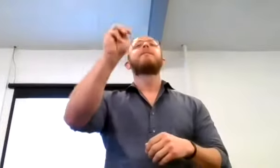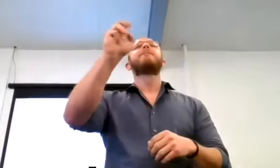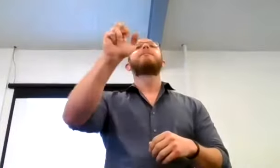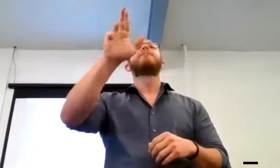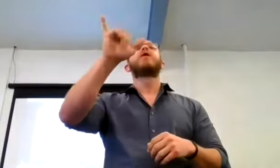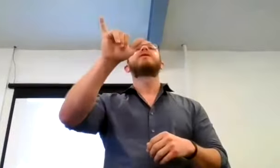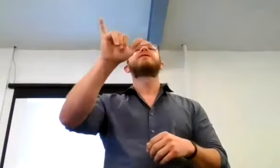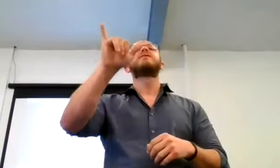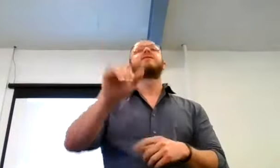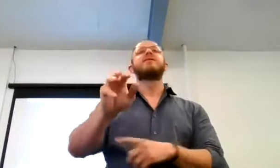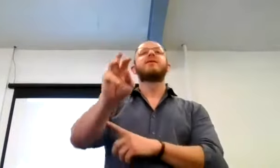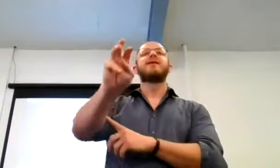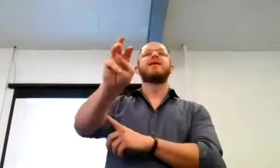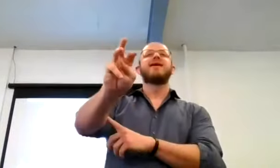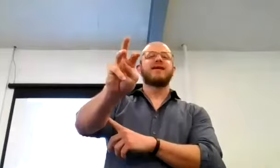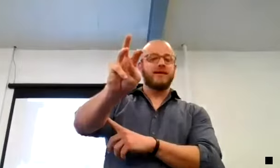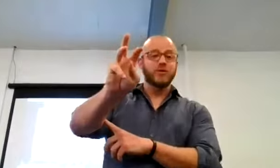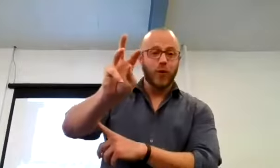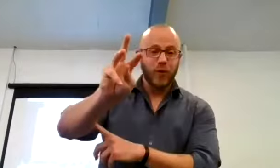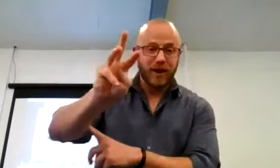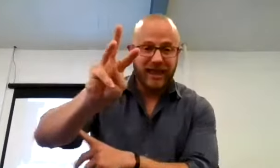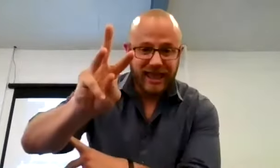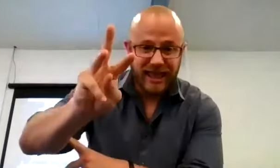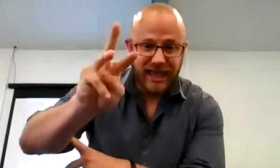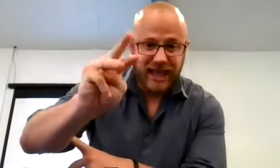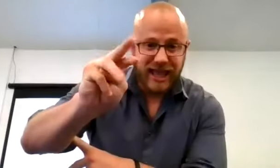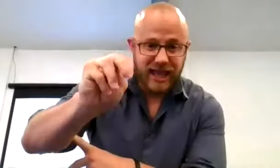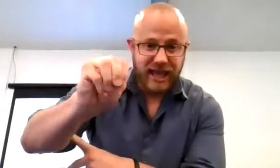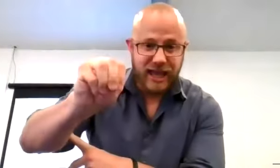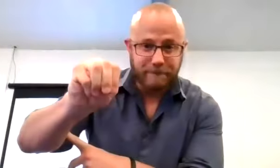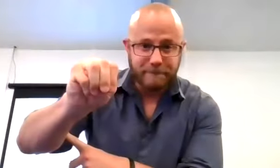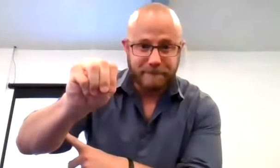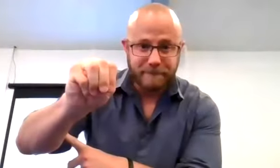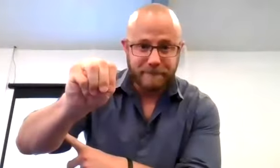or fingerspelling. Mary, let's see, M-A-R-Y.